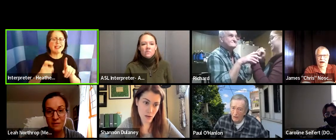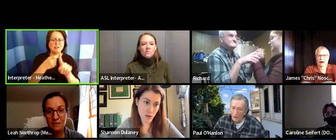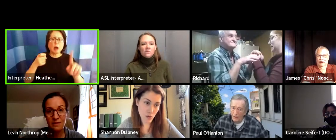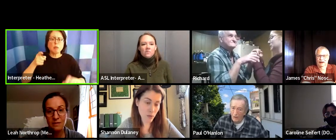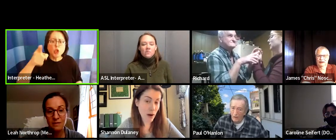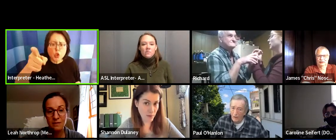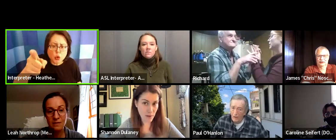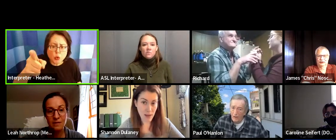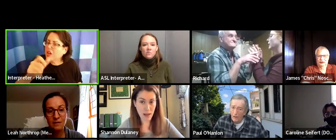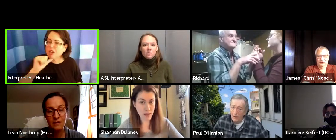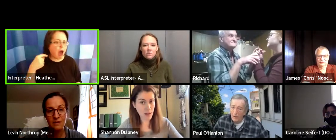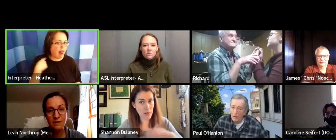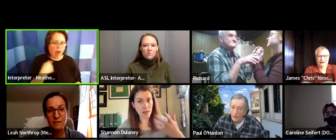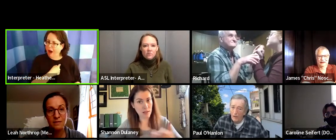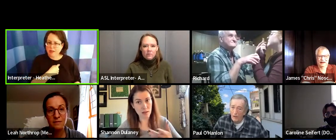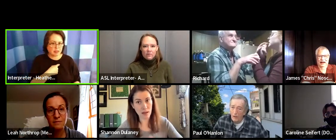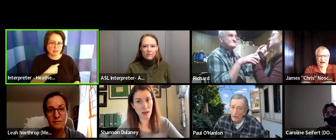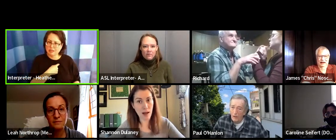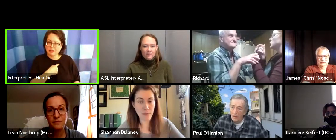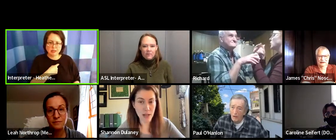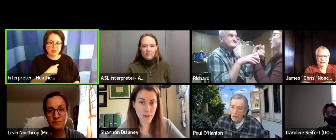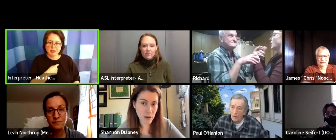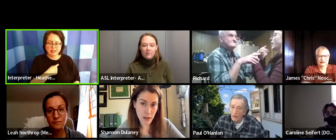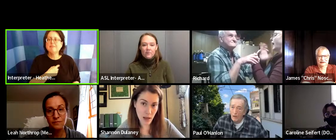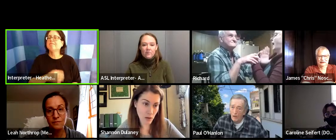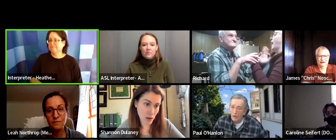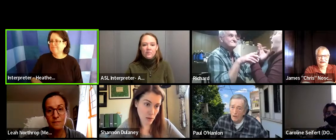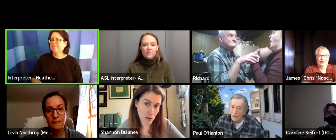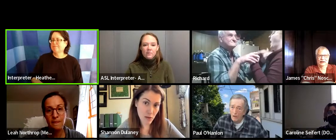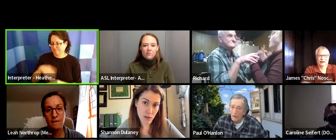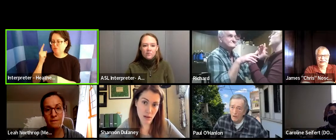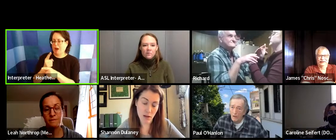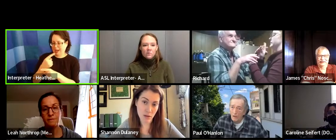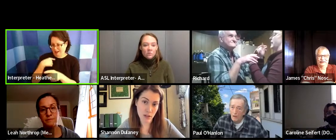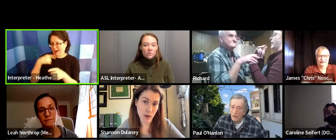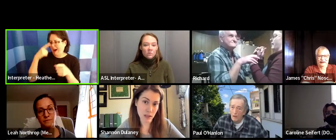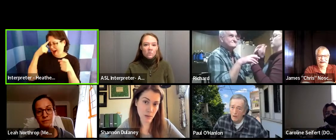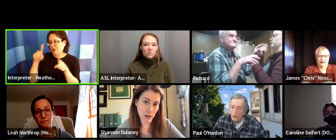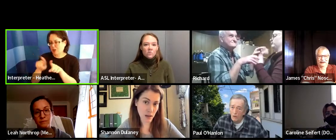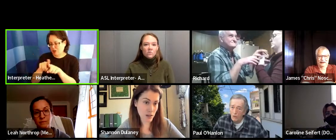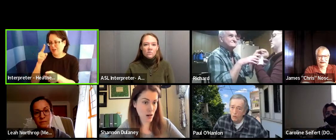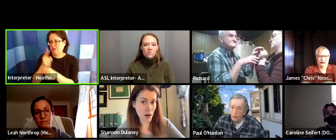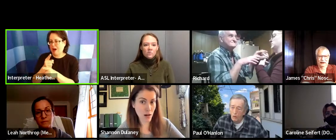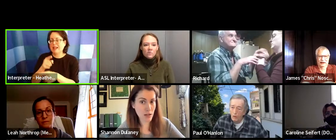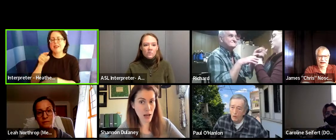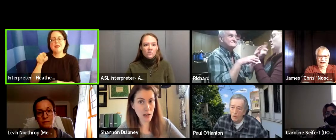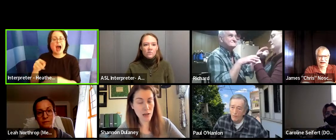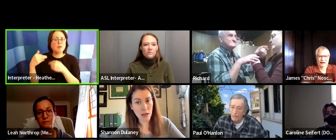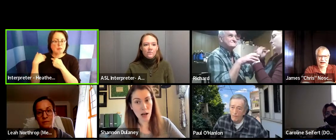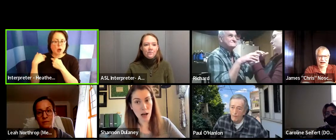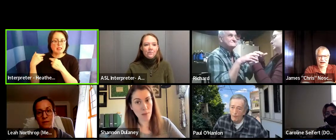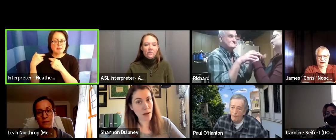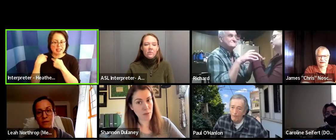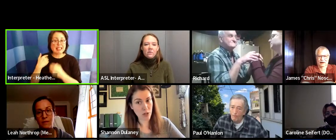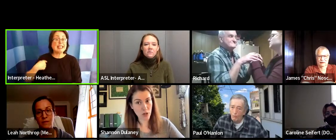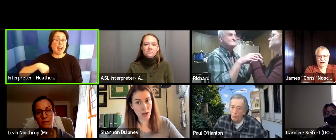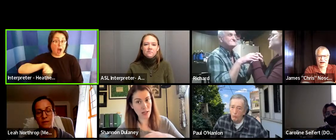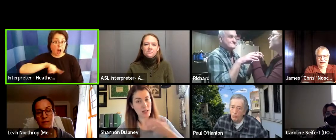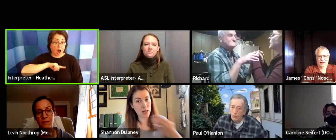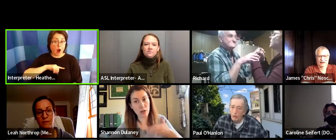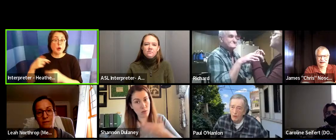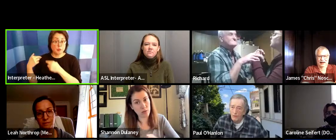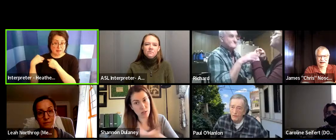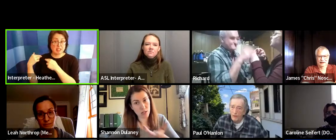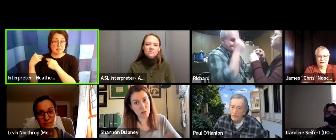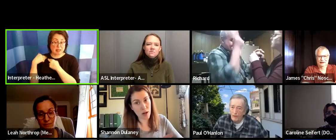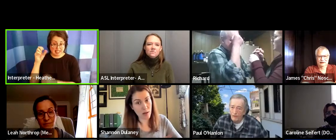us. Right. And that's definitely, I agree with you that the responsibility is on our side. I'm just trying